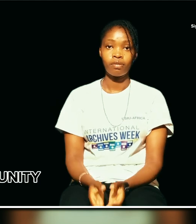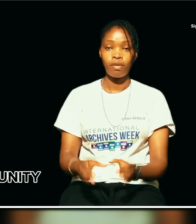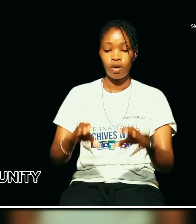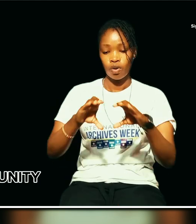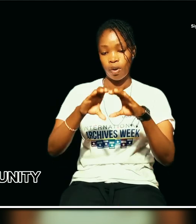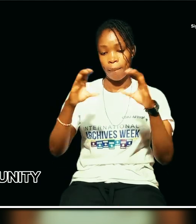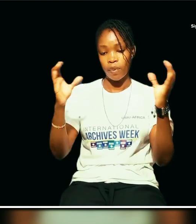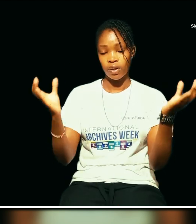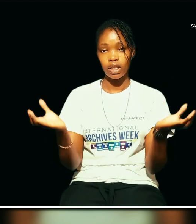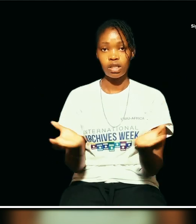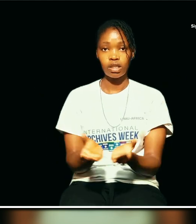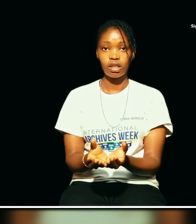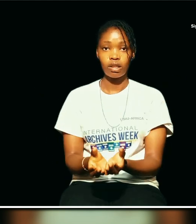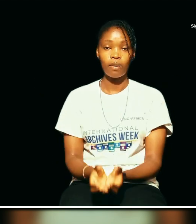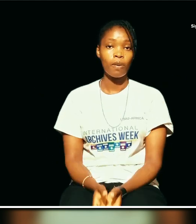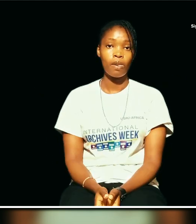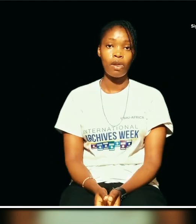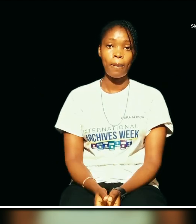community,